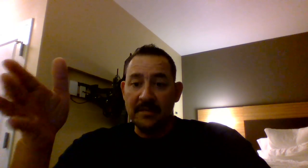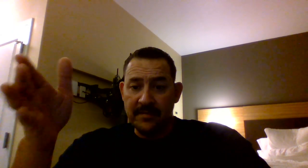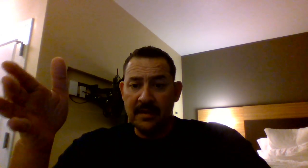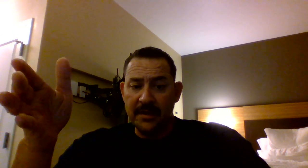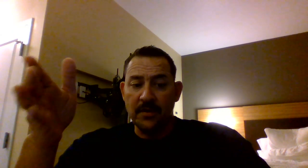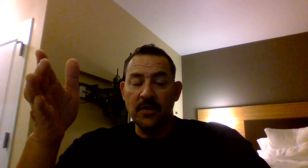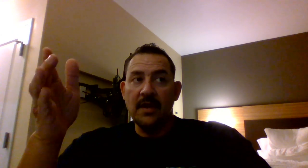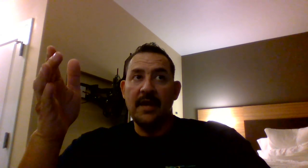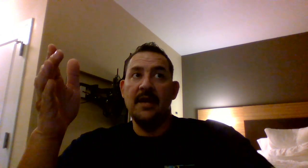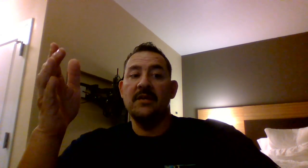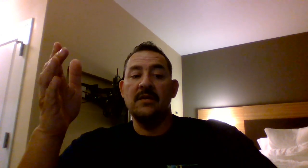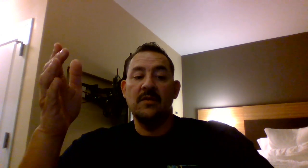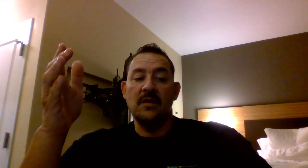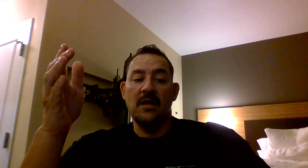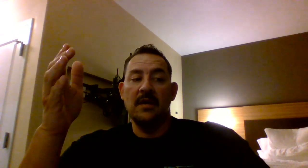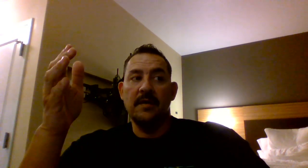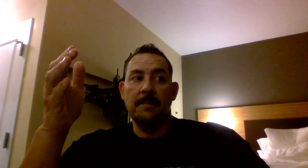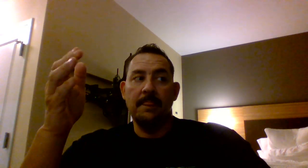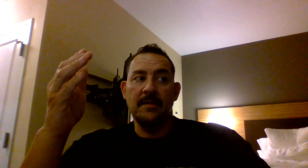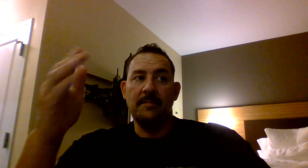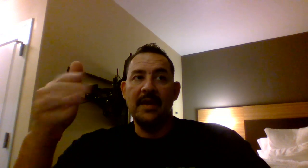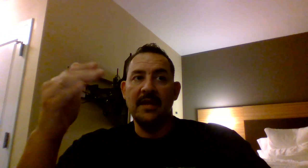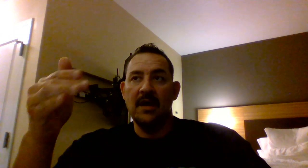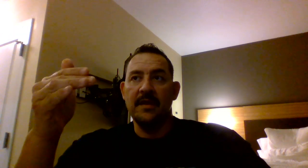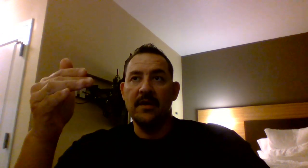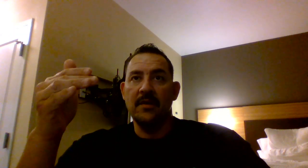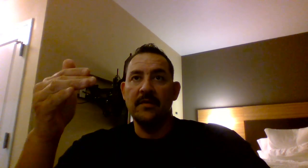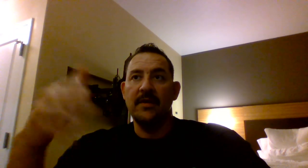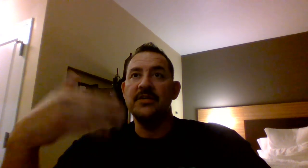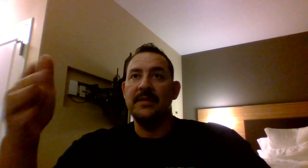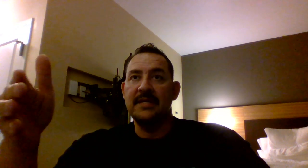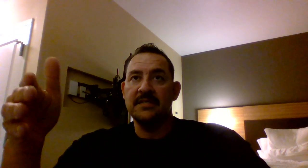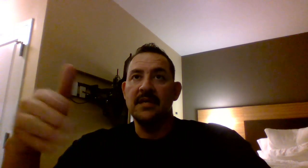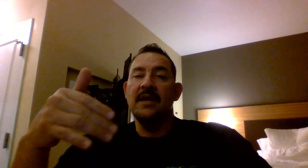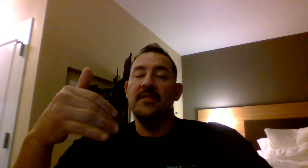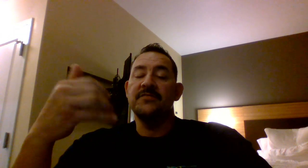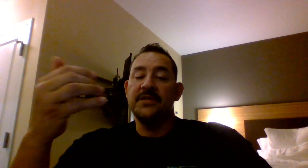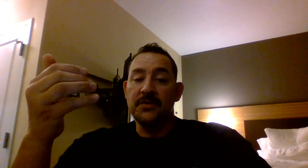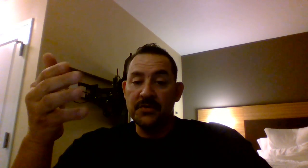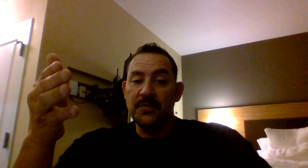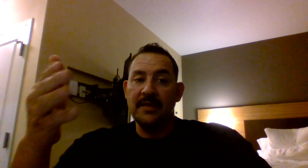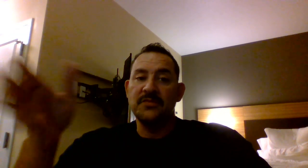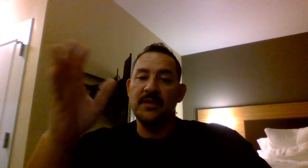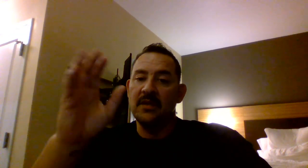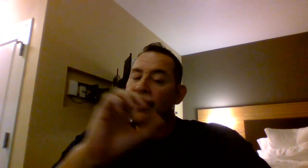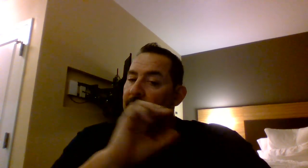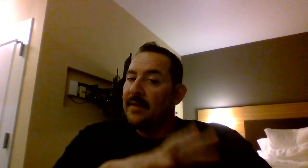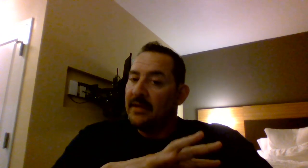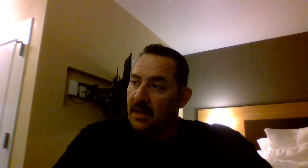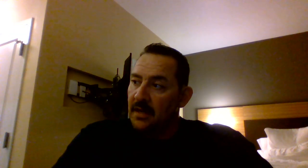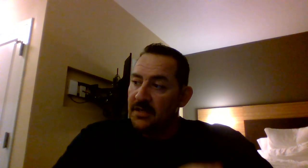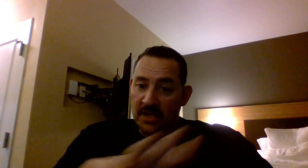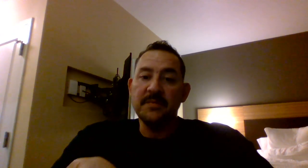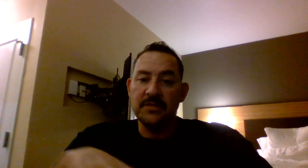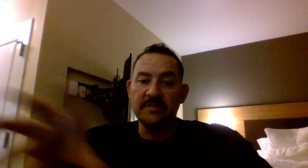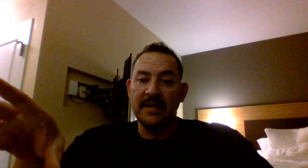the ventilator, and depending on their energy release, the CO2 release, we can go ahead and make adjustments to the